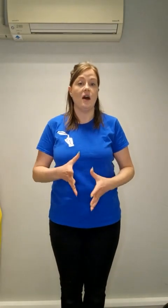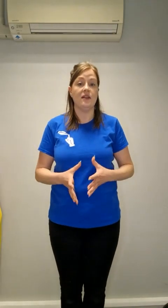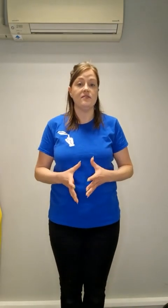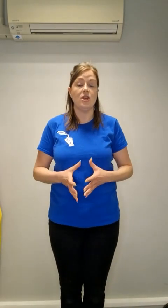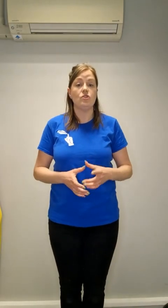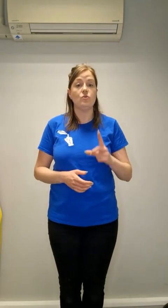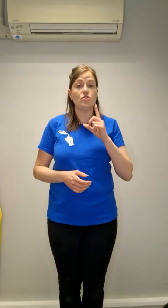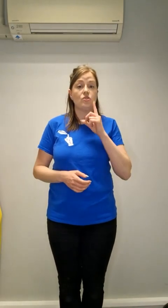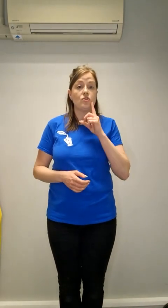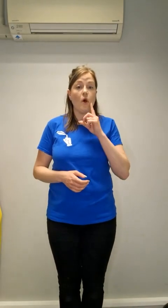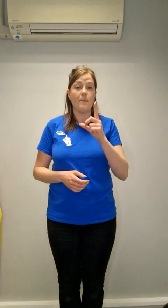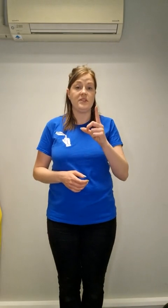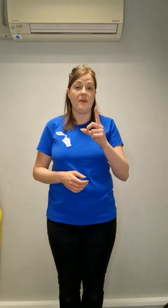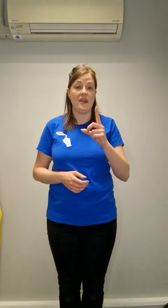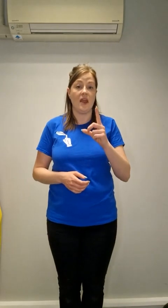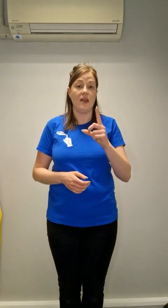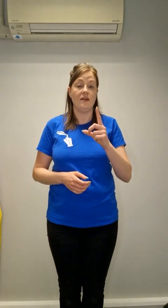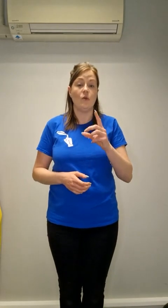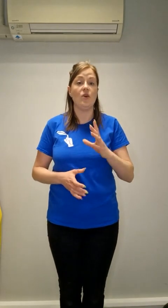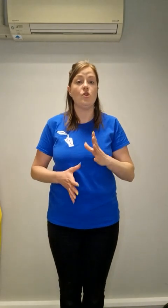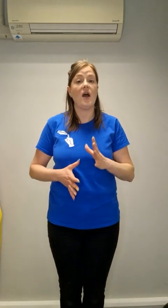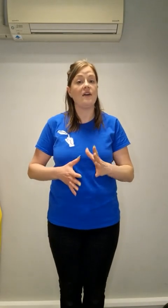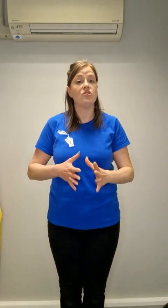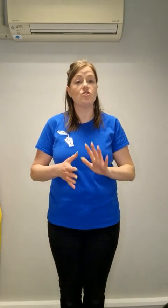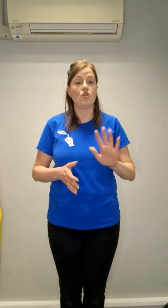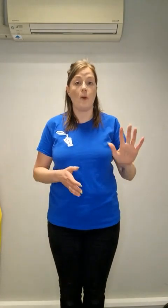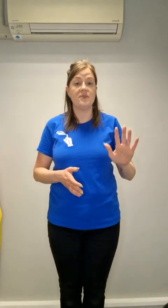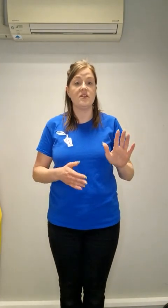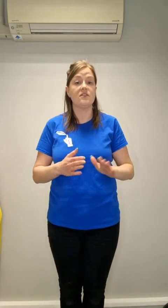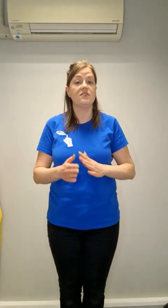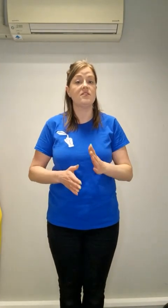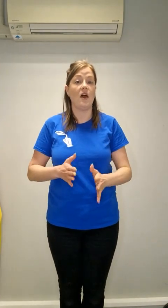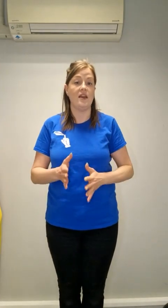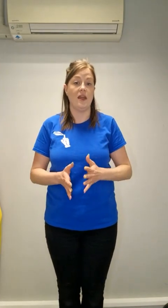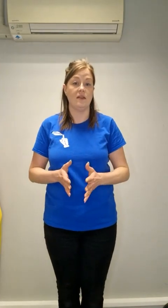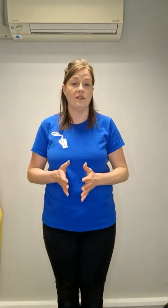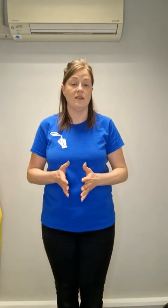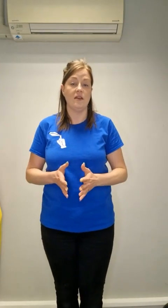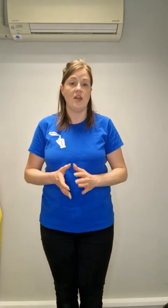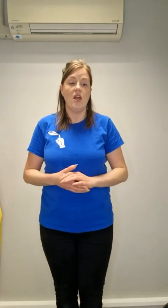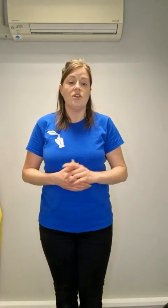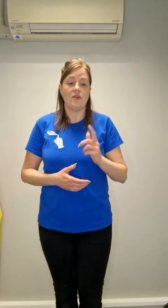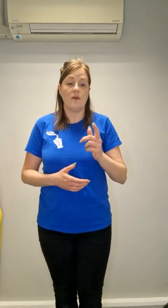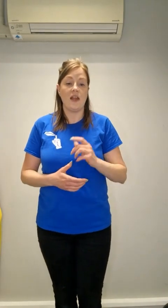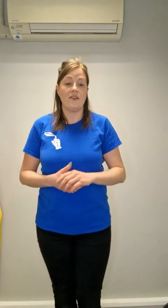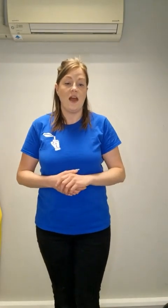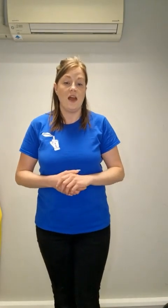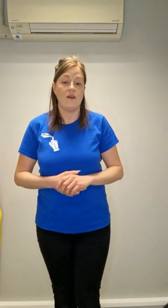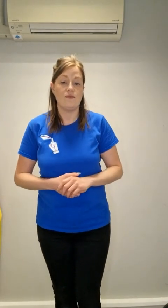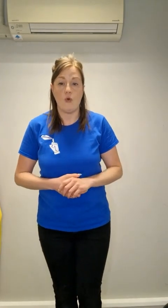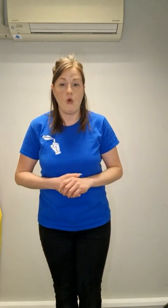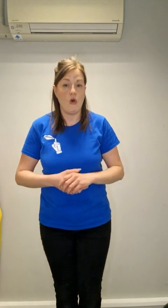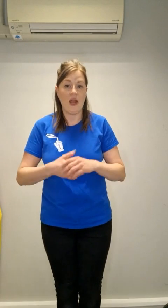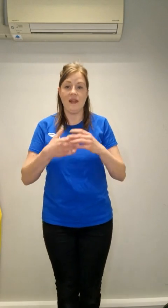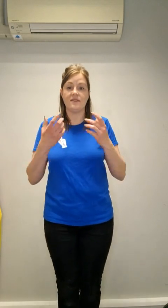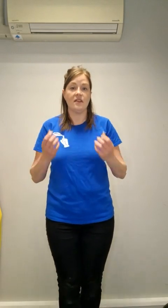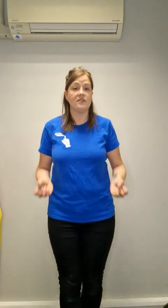signs to stop speaking when you have stopped signing. So like there, for instance,